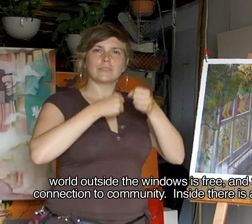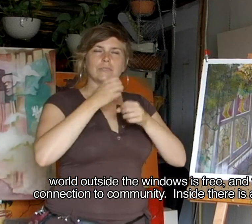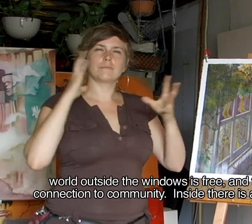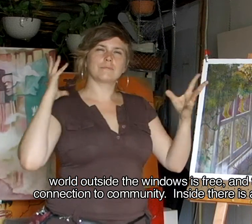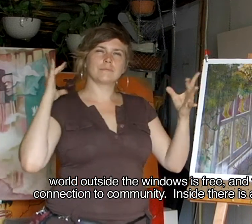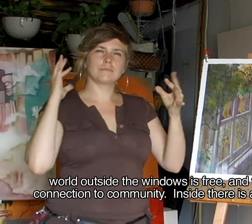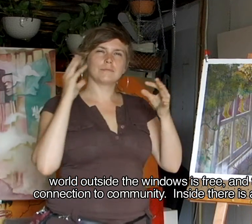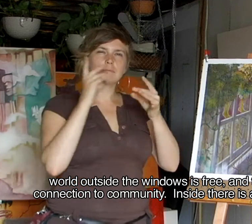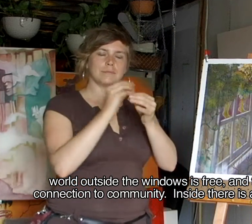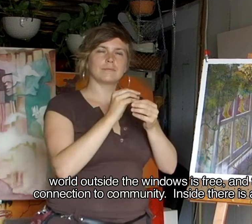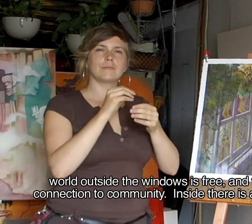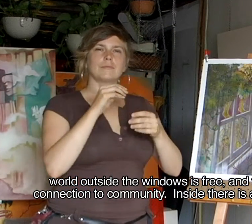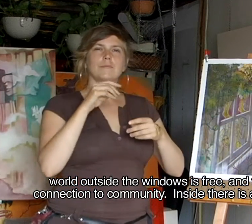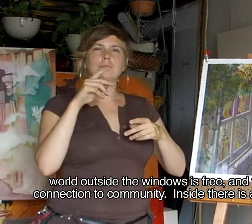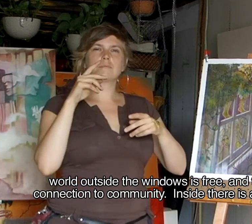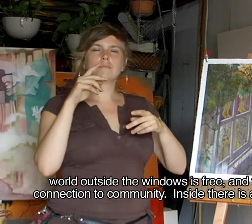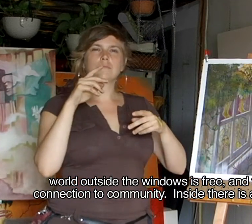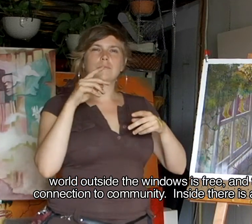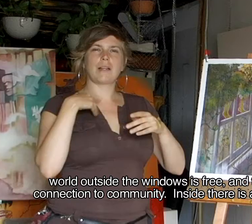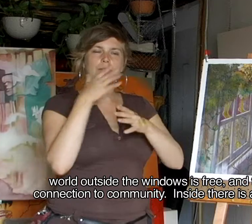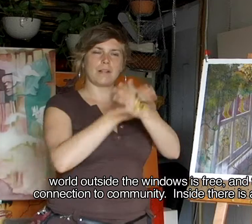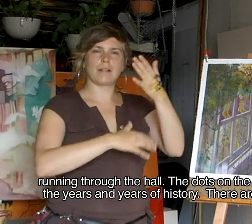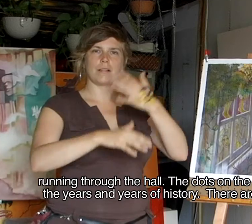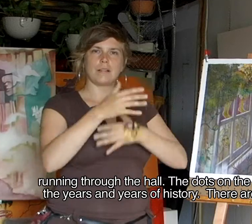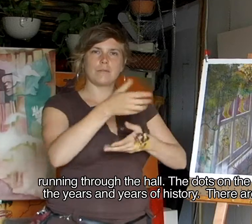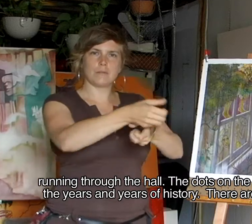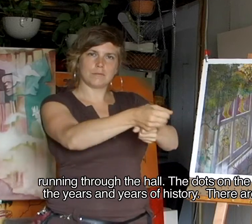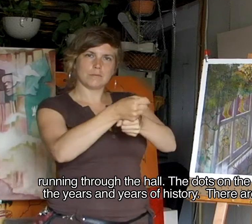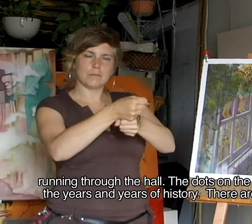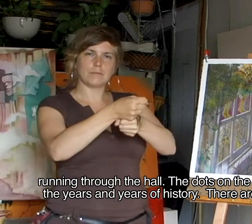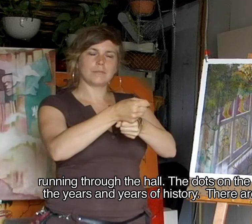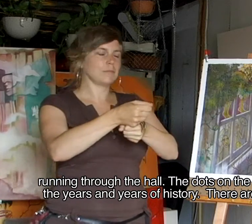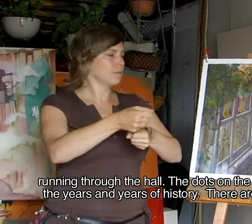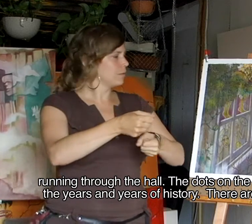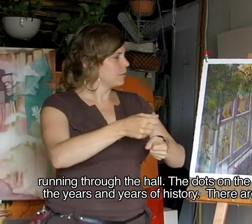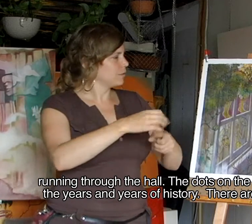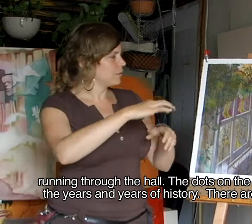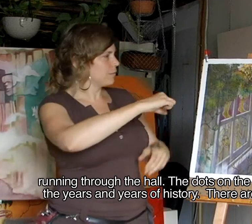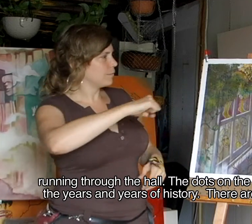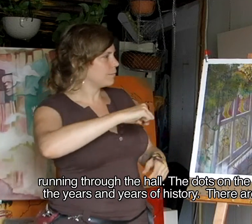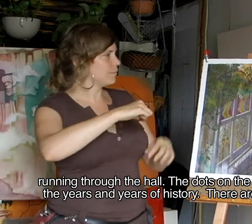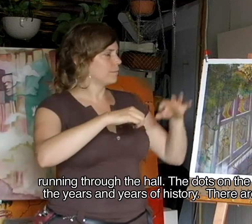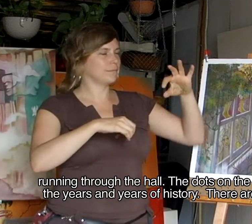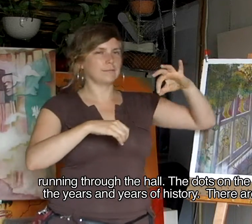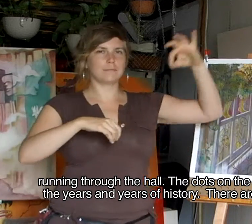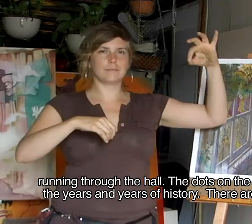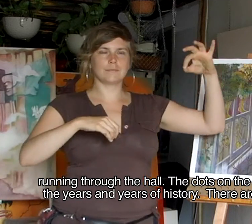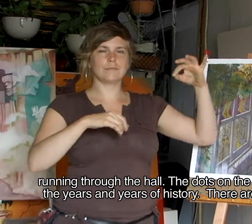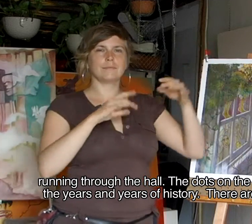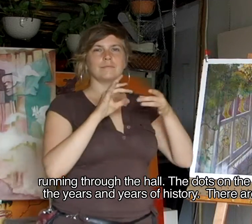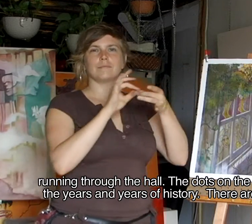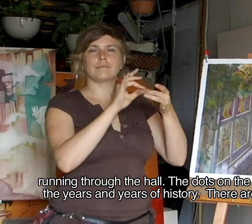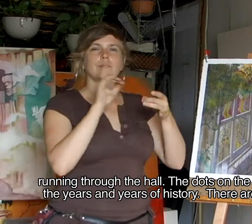There is an outside world and an inner world. The inner world feels